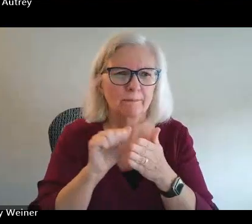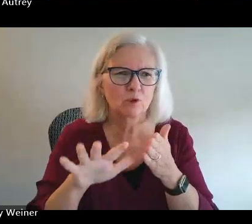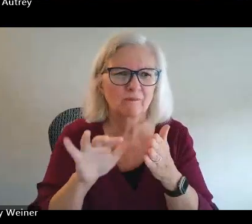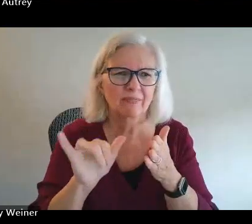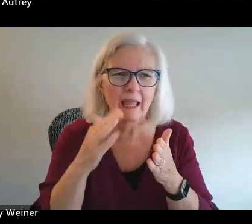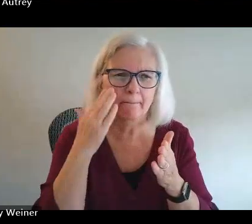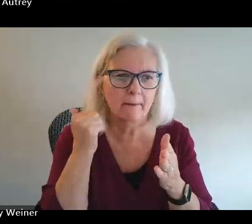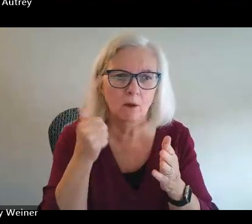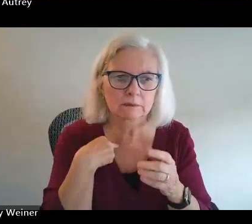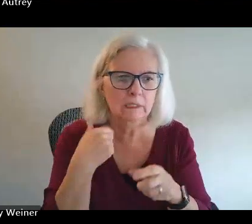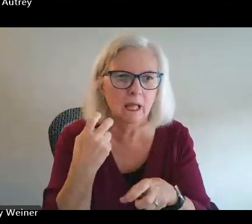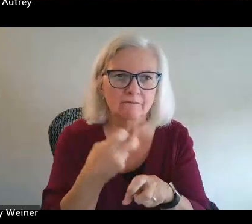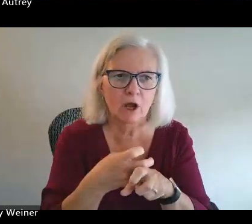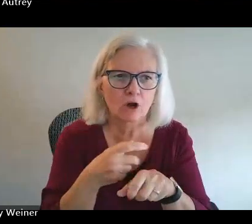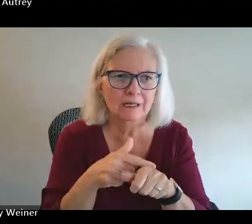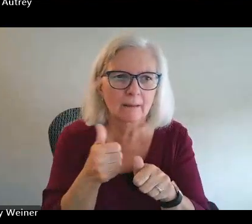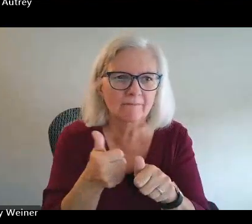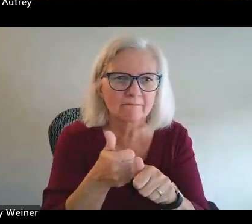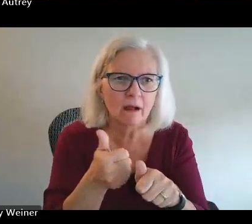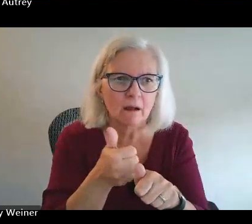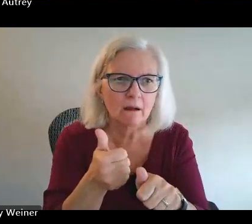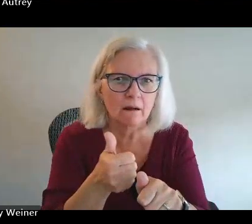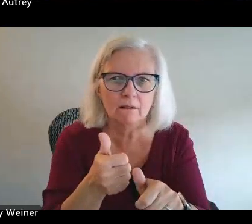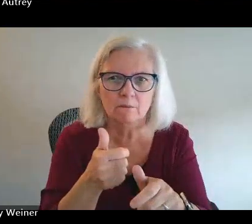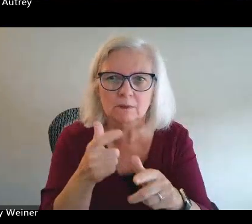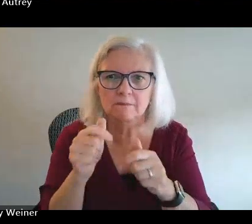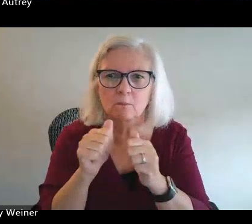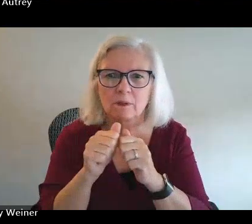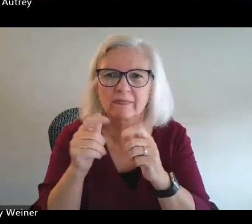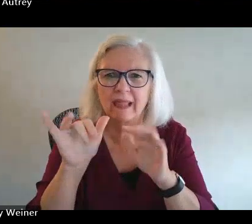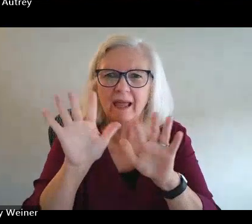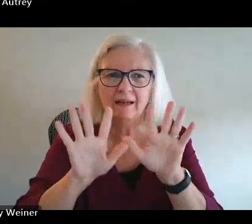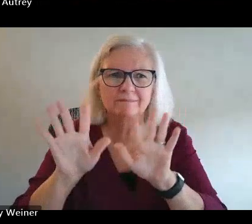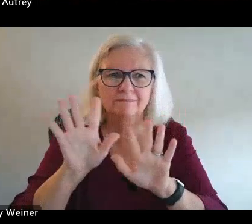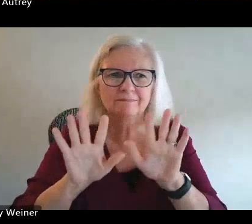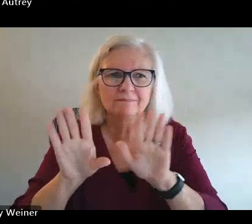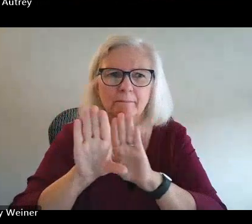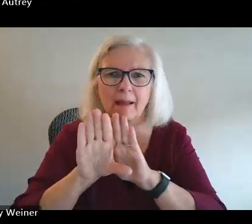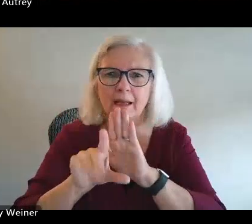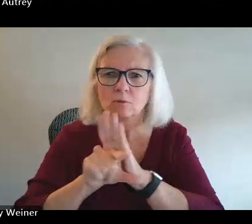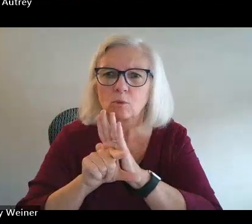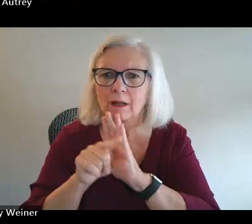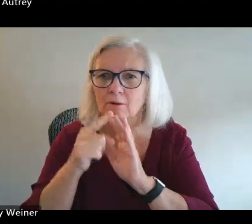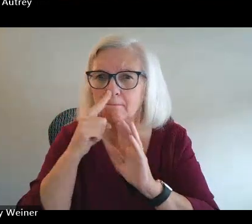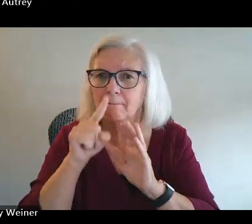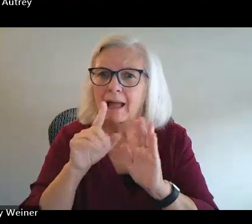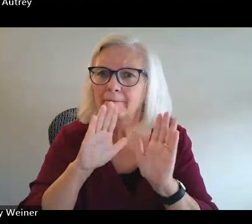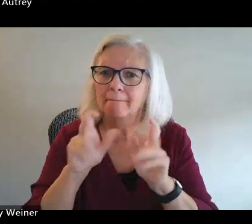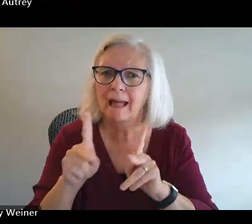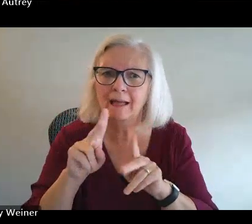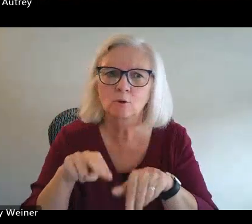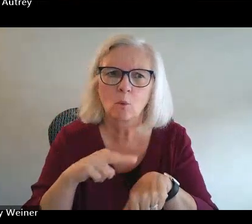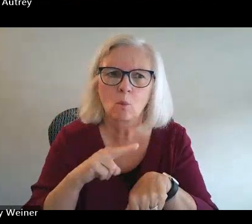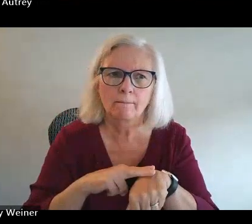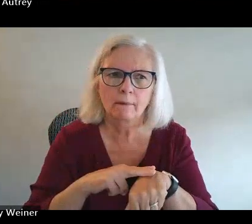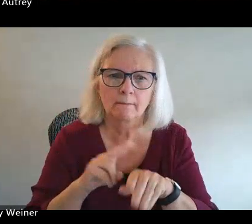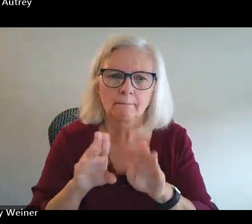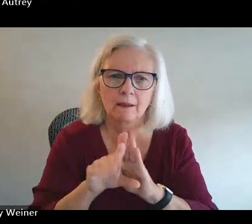background is a little bit blurry. I'm wondering if we could remove that. I'm having a hard time following. There's like